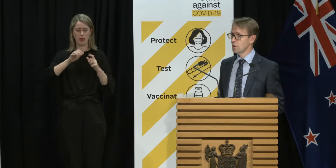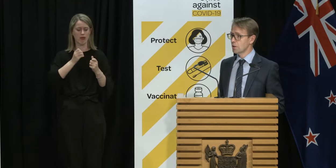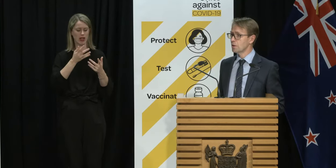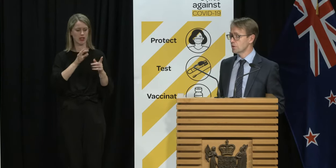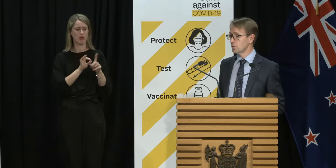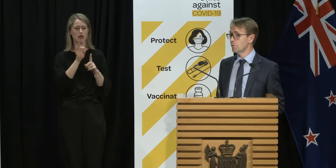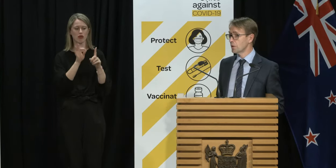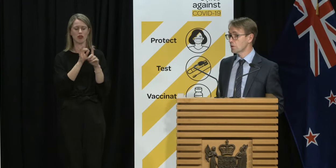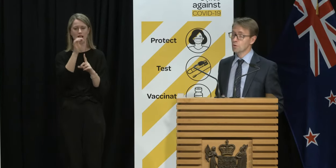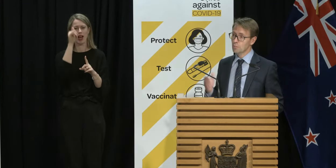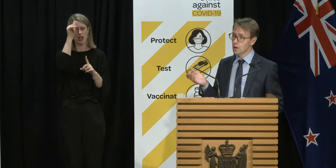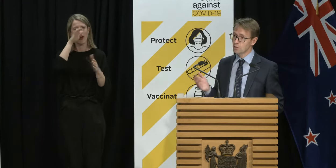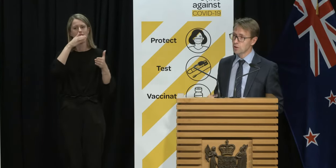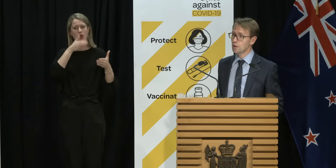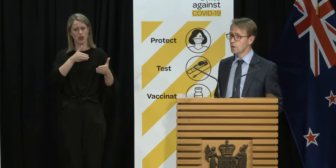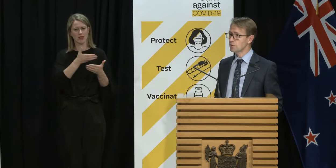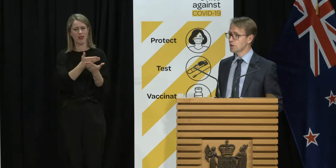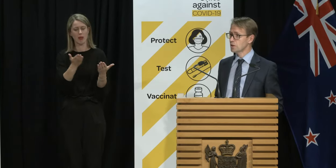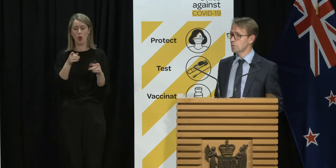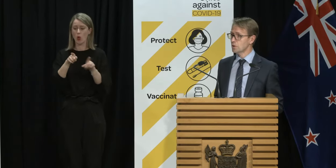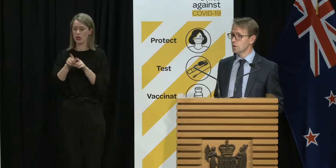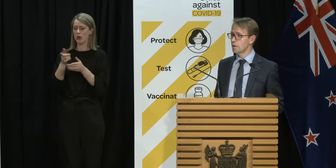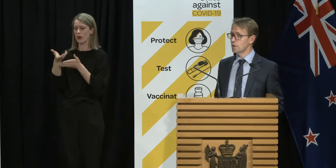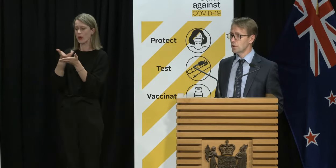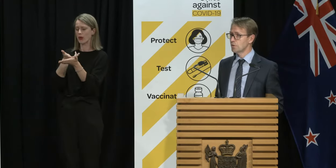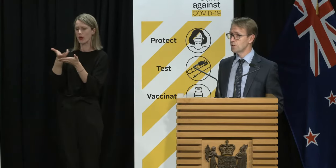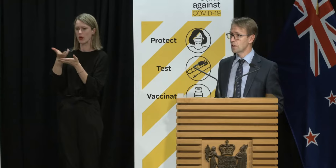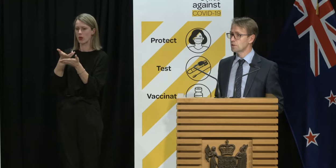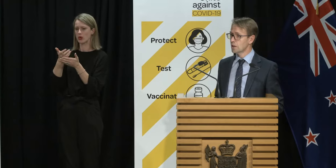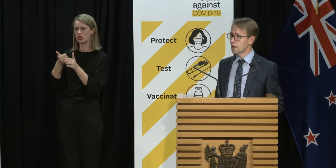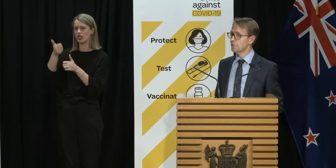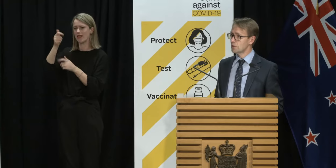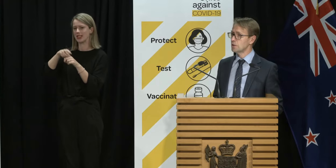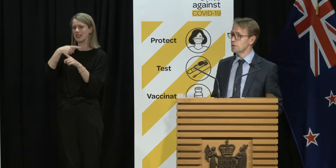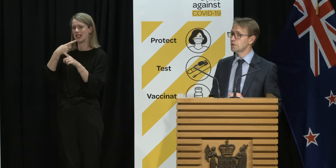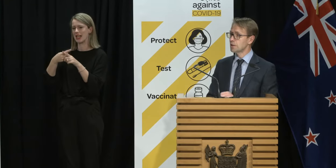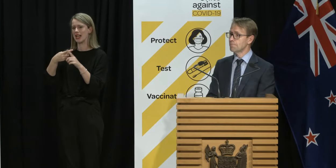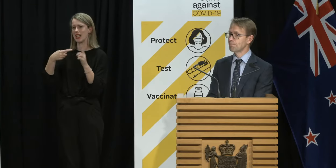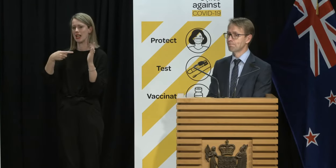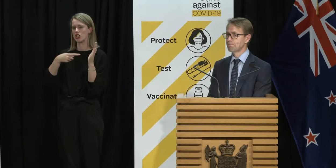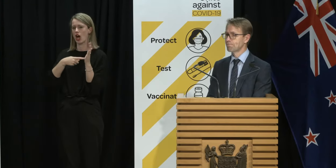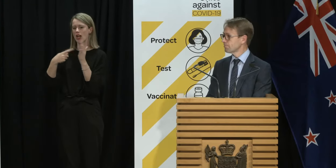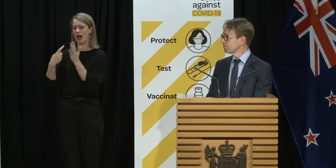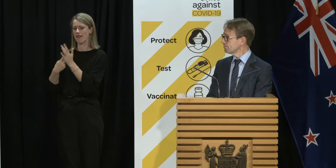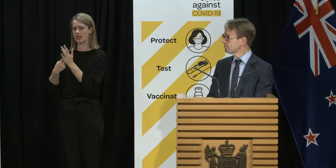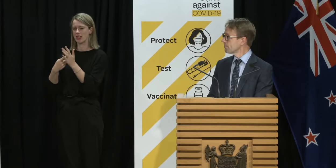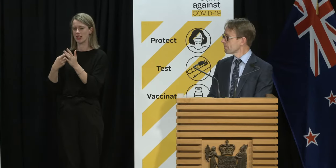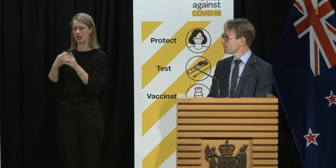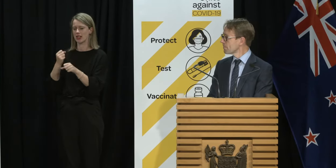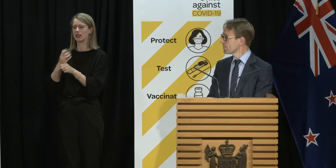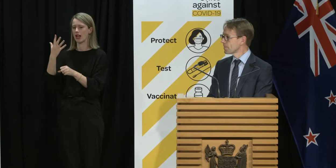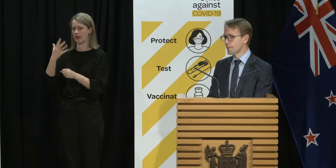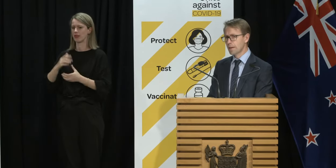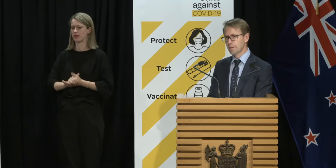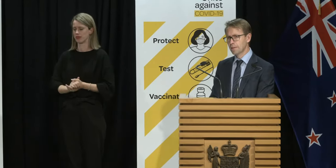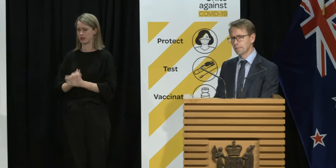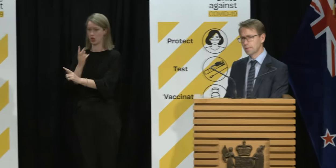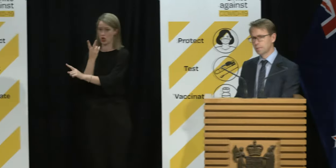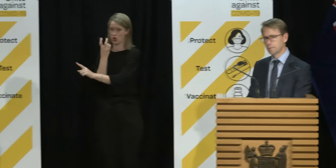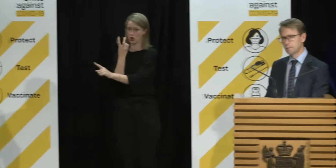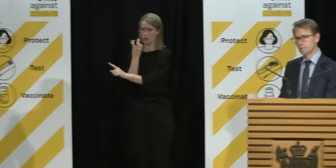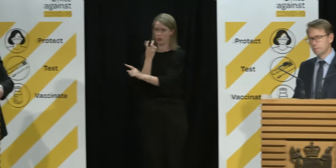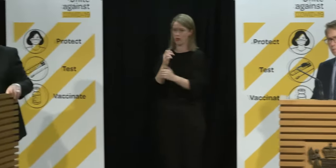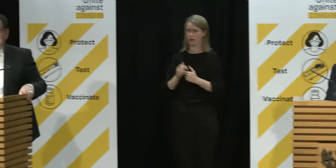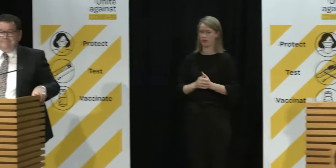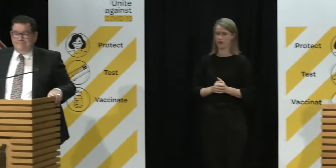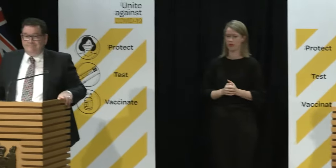so I know that's a real focus for them. I also had a conversation with the Chief Executive Tairawhiti yesterday. I'm just going to because of the time I'm going to take two more here and here.